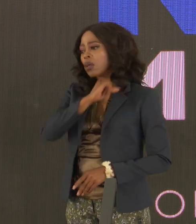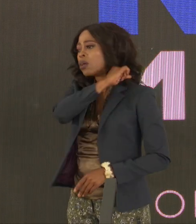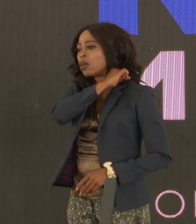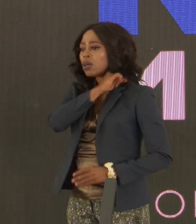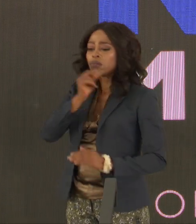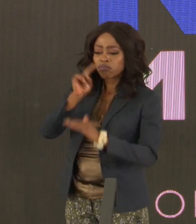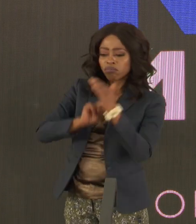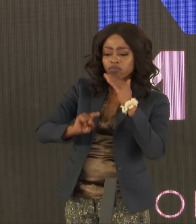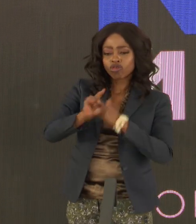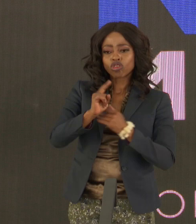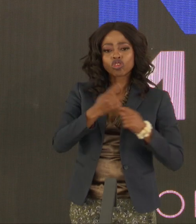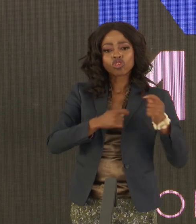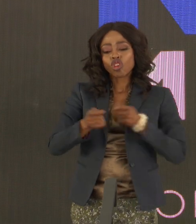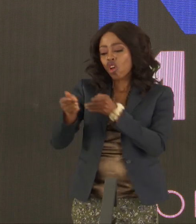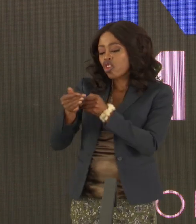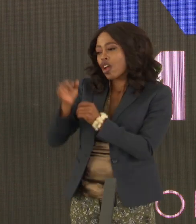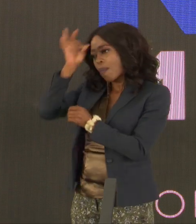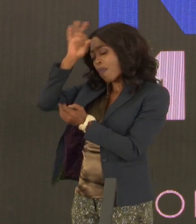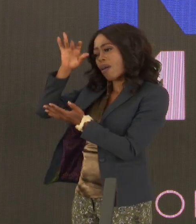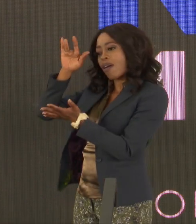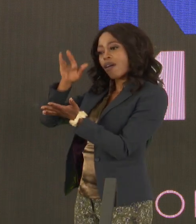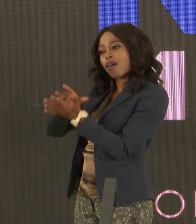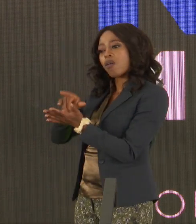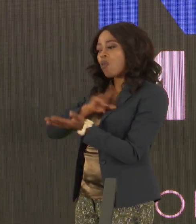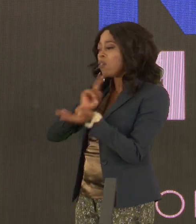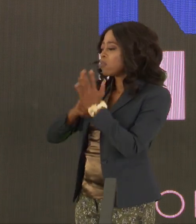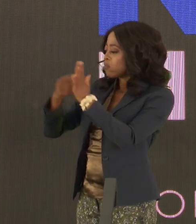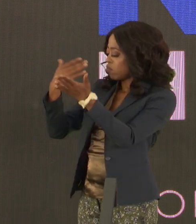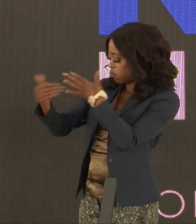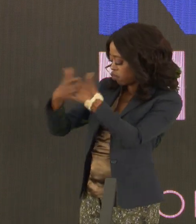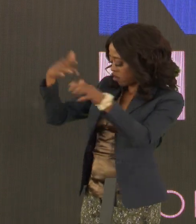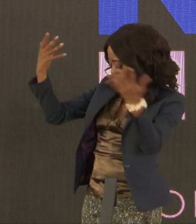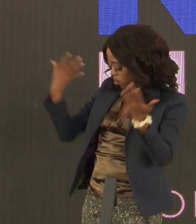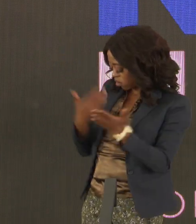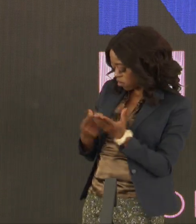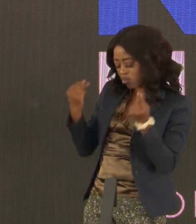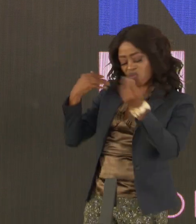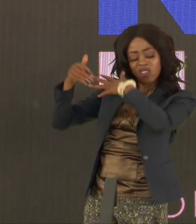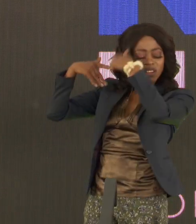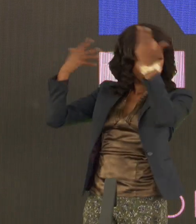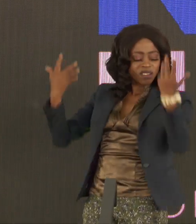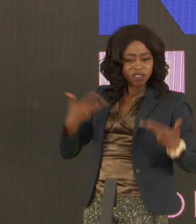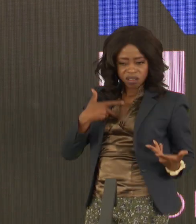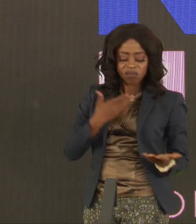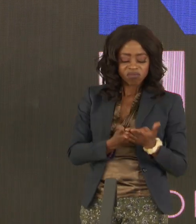the store nearest to the police station so that they can show that they can do whatever they like.